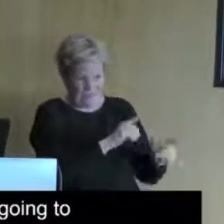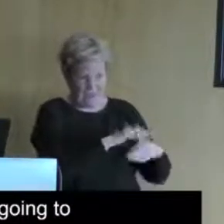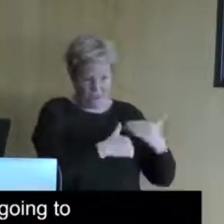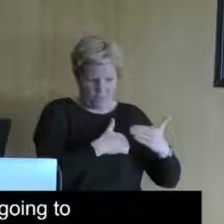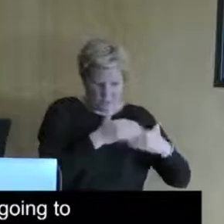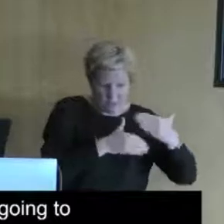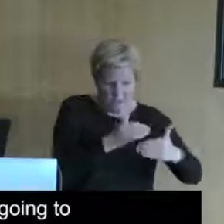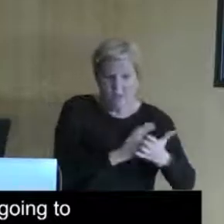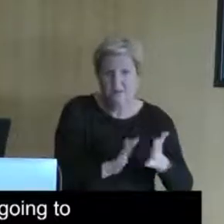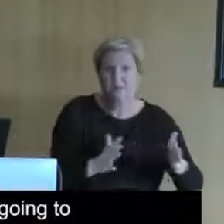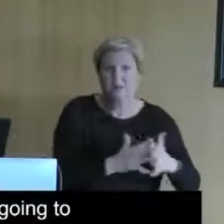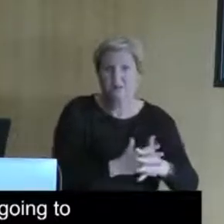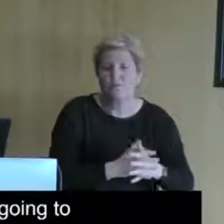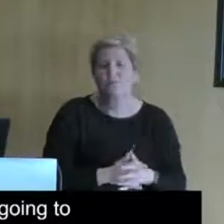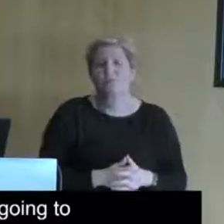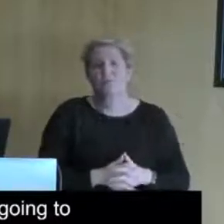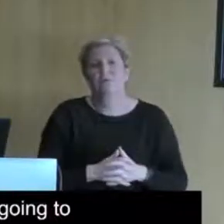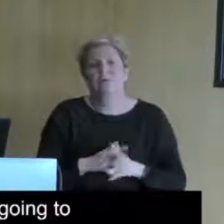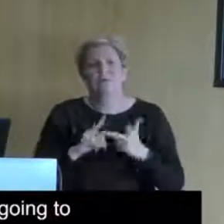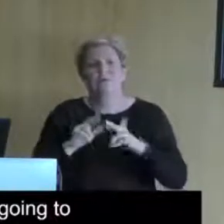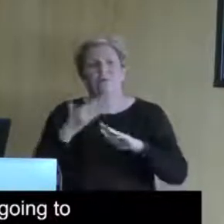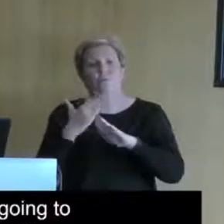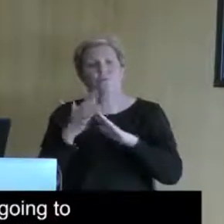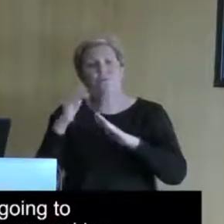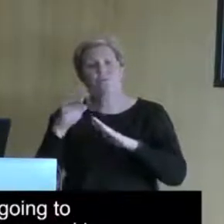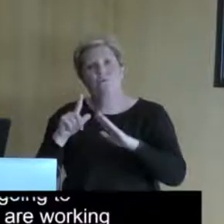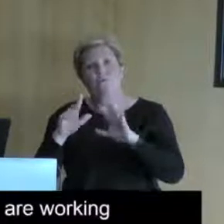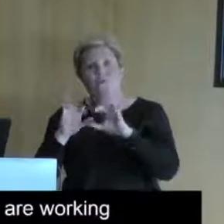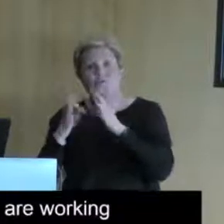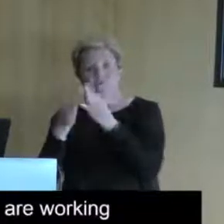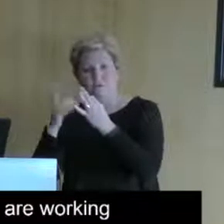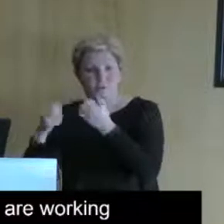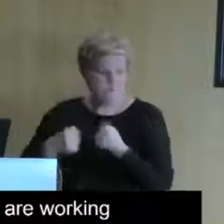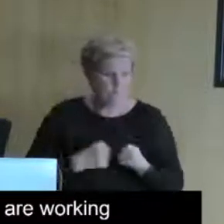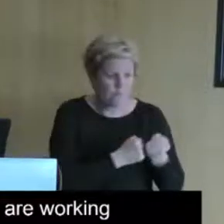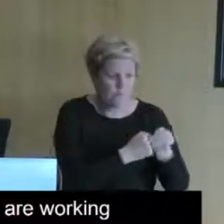I'm not going to repeat everything that Tony said, but what I will say